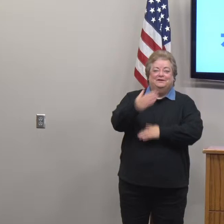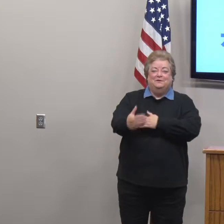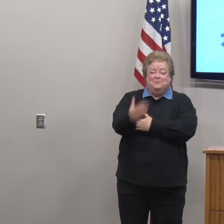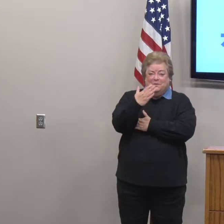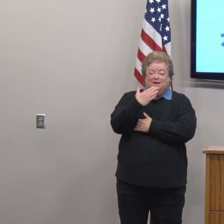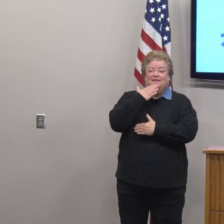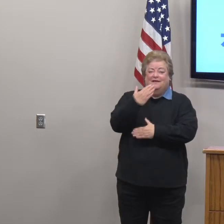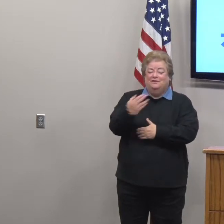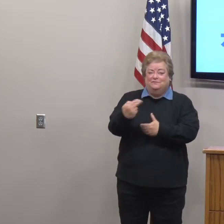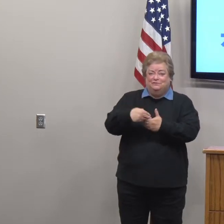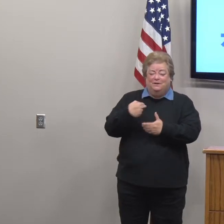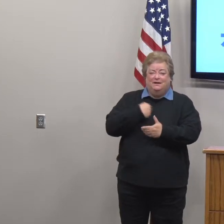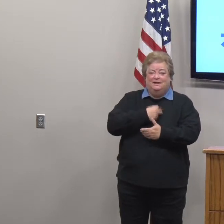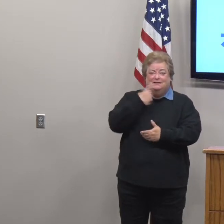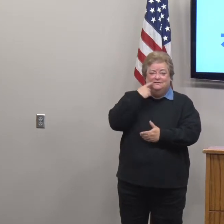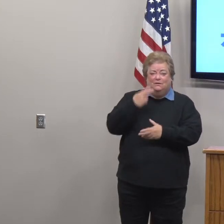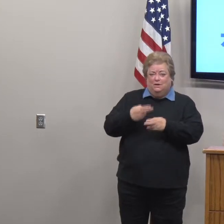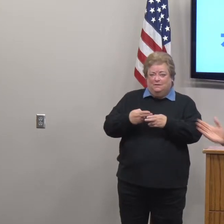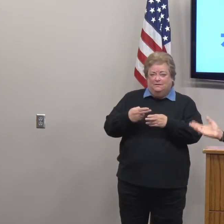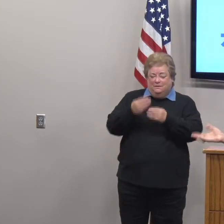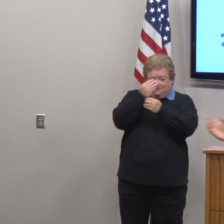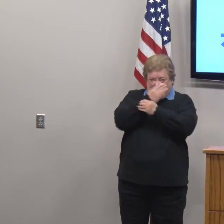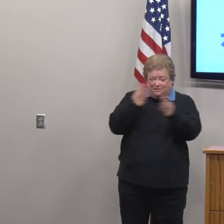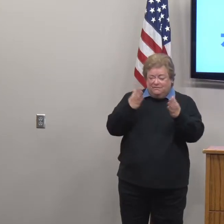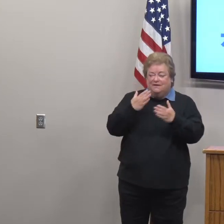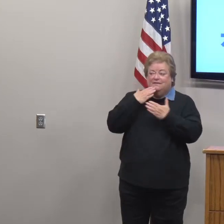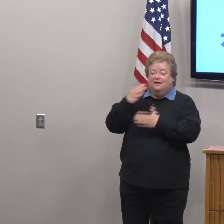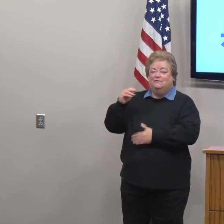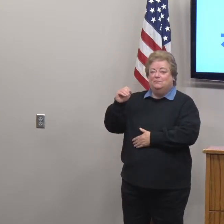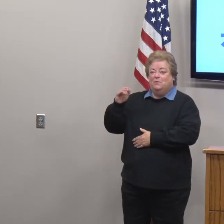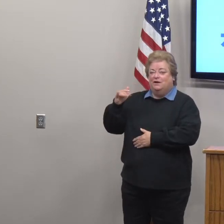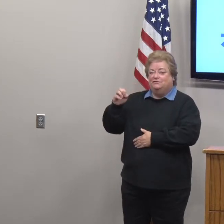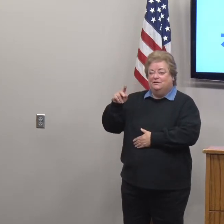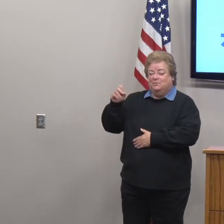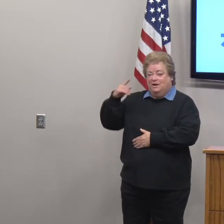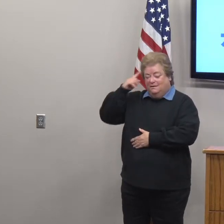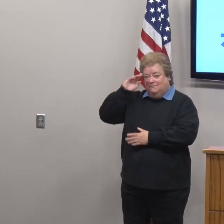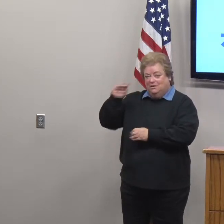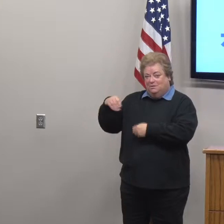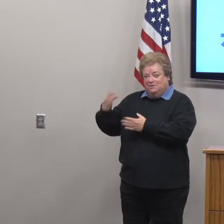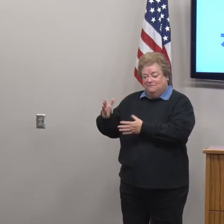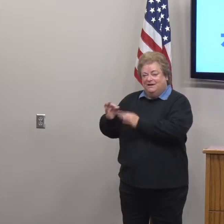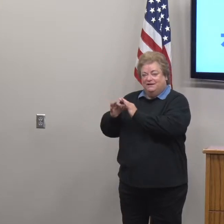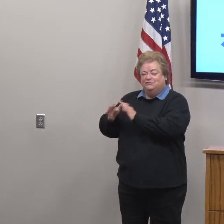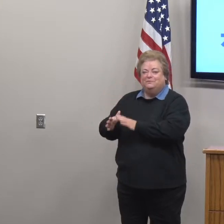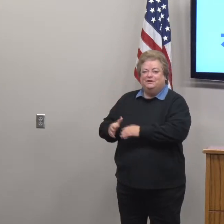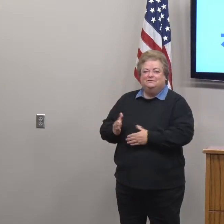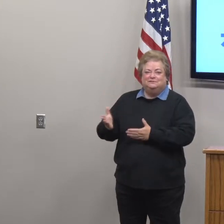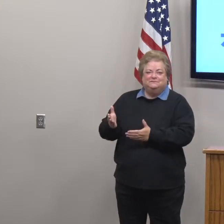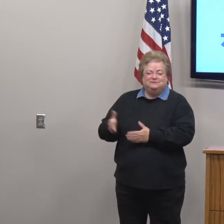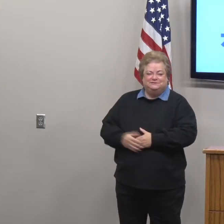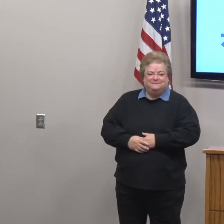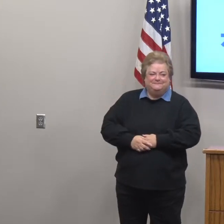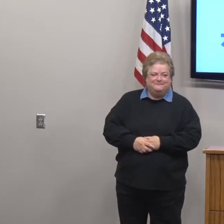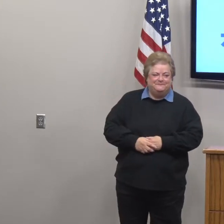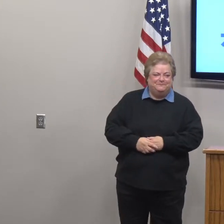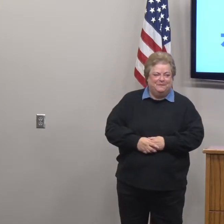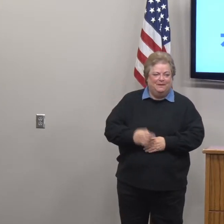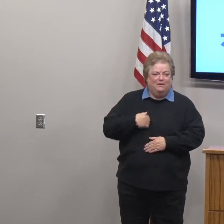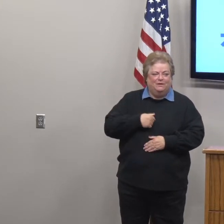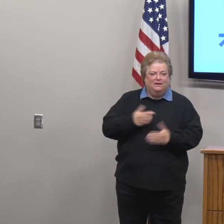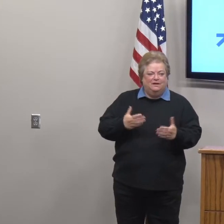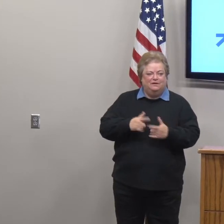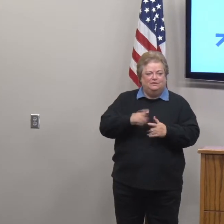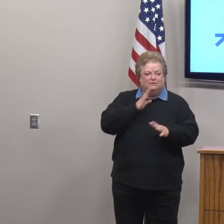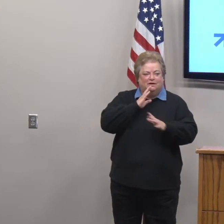Good morning, and thank you for joining us for this briefing, and thank you to Margie Propp for being here to provide translation services. We're here